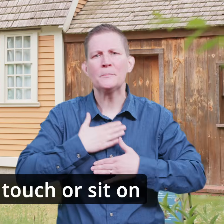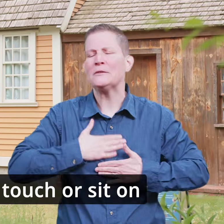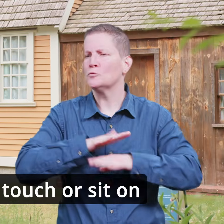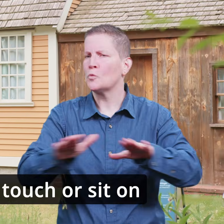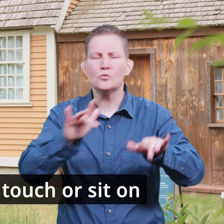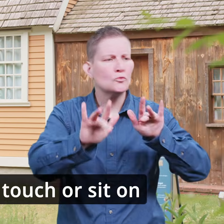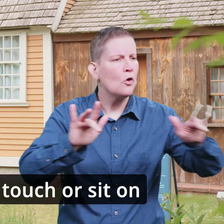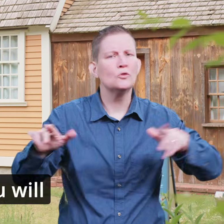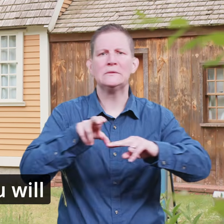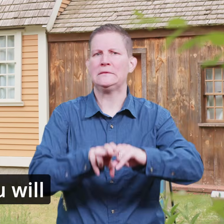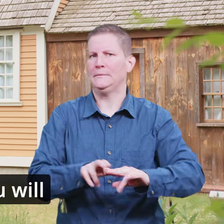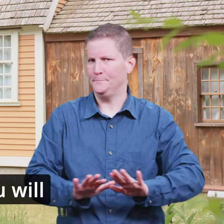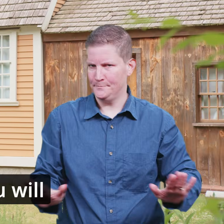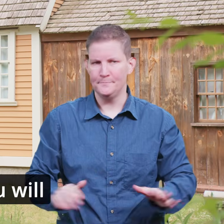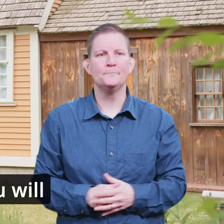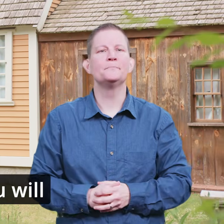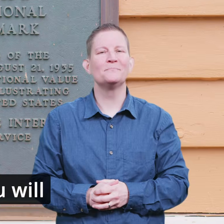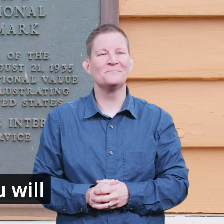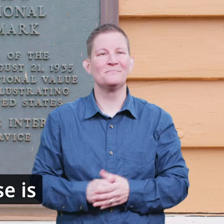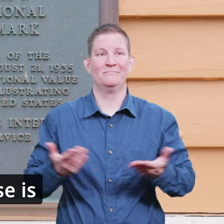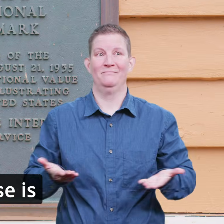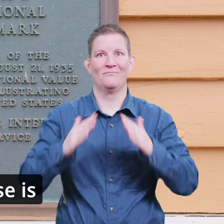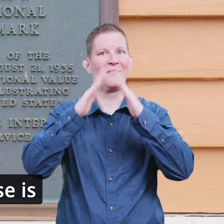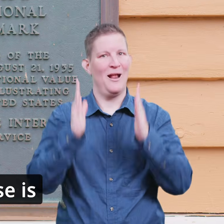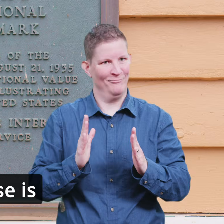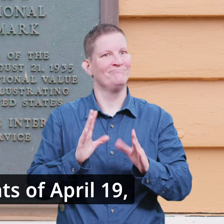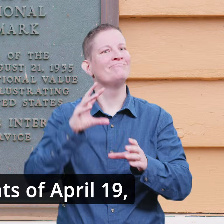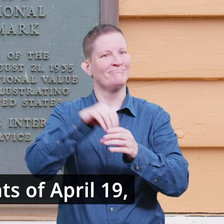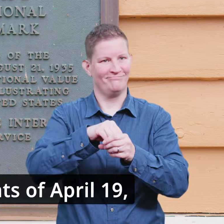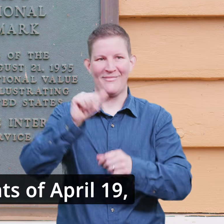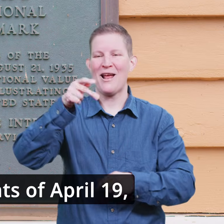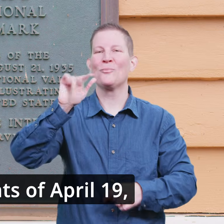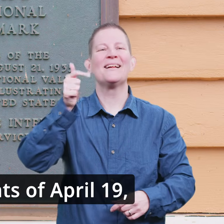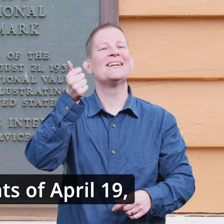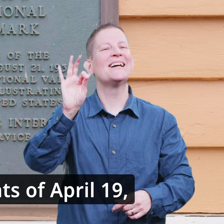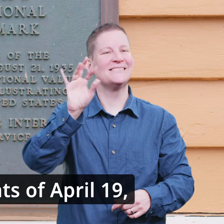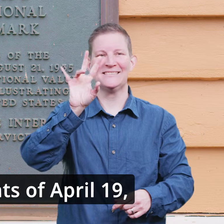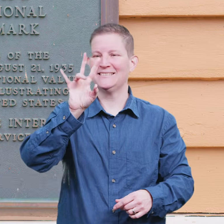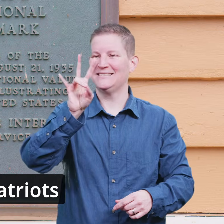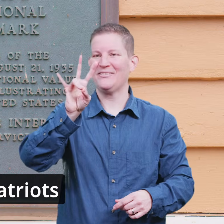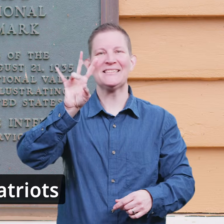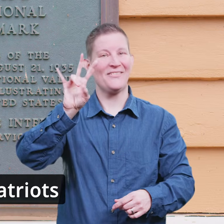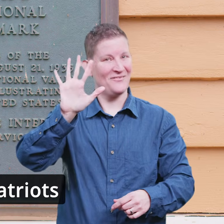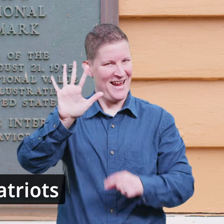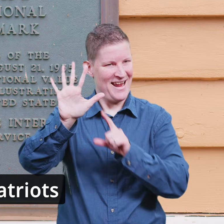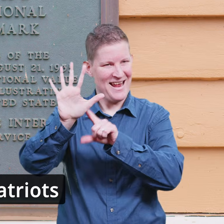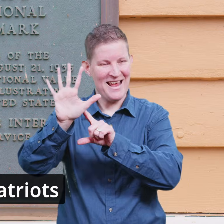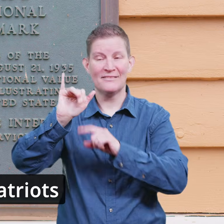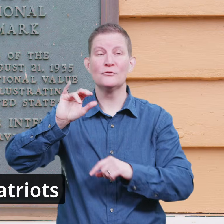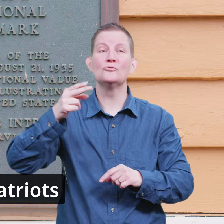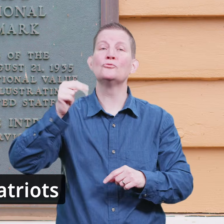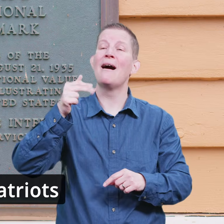you do not touch or sit on anything. As you will learn, this house was very involved in the events of April 19,